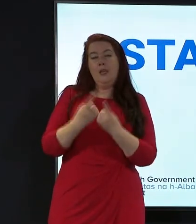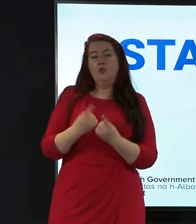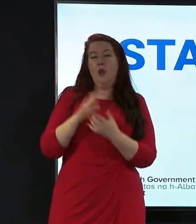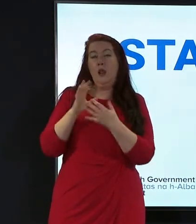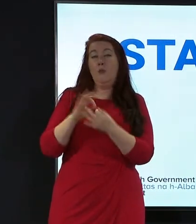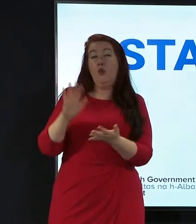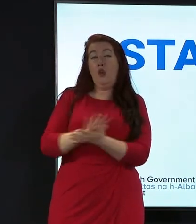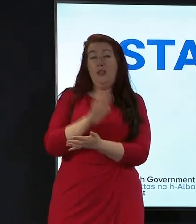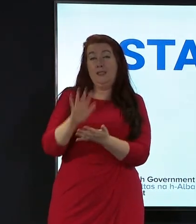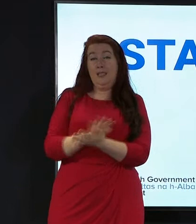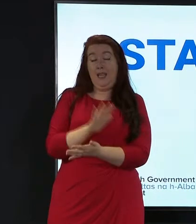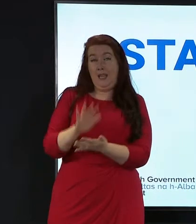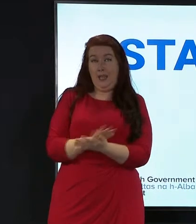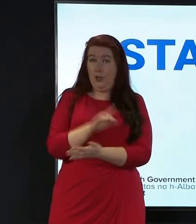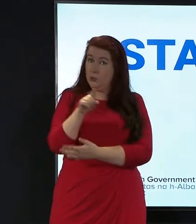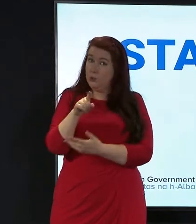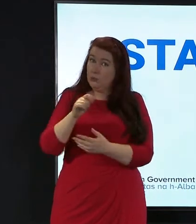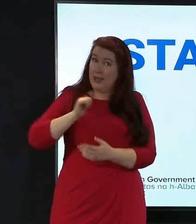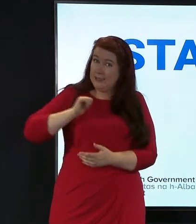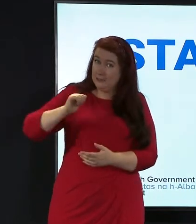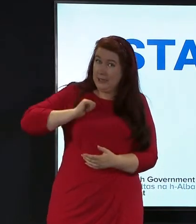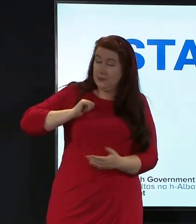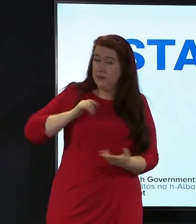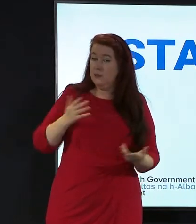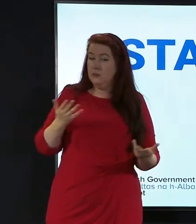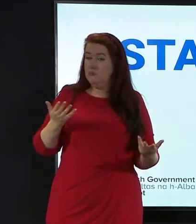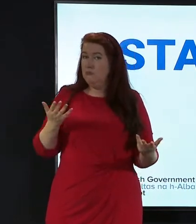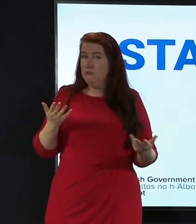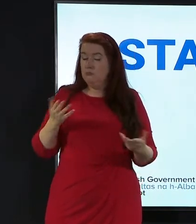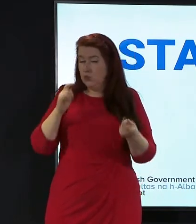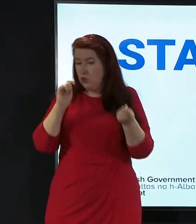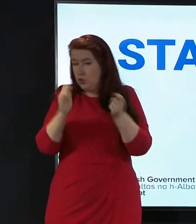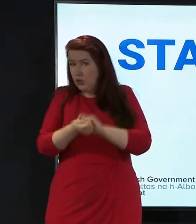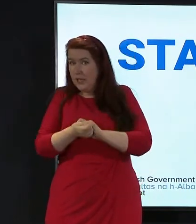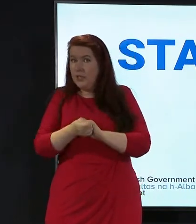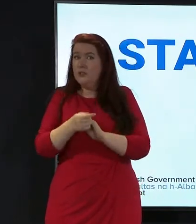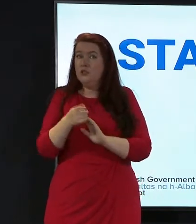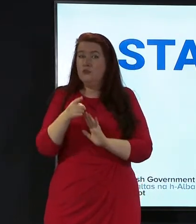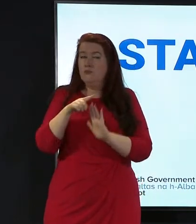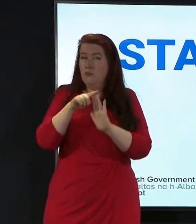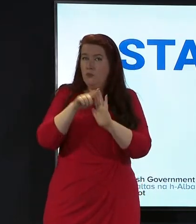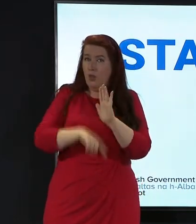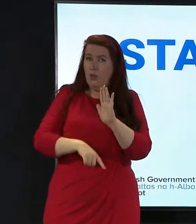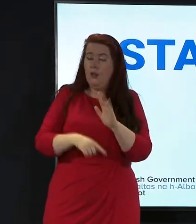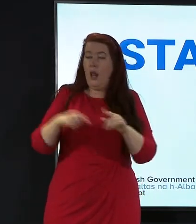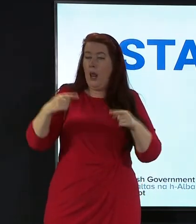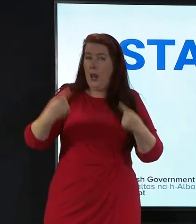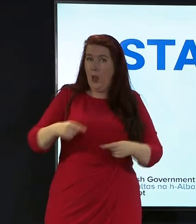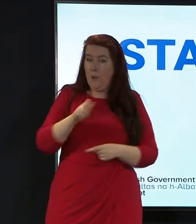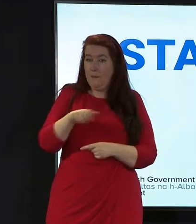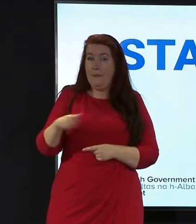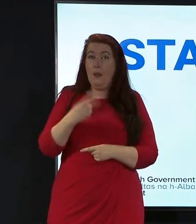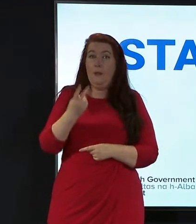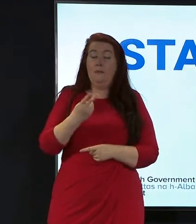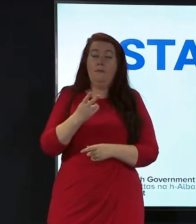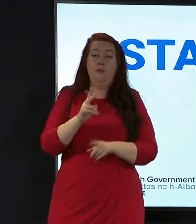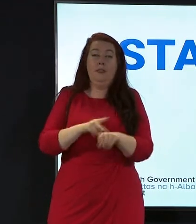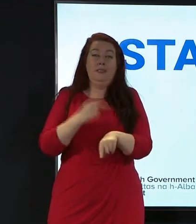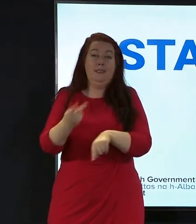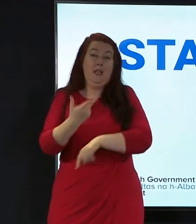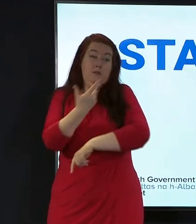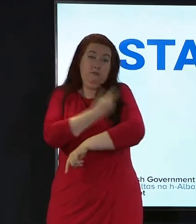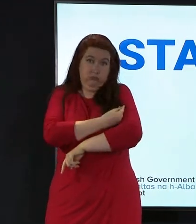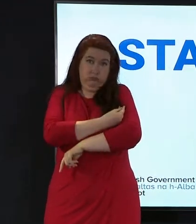Do you expect there to be a change to allow people that have received 2 doses of the